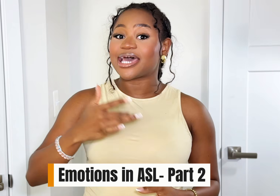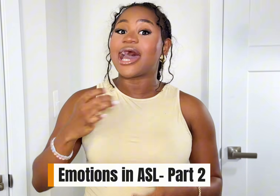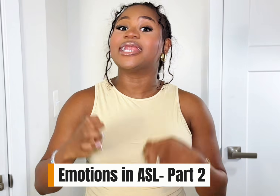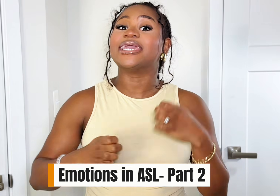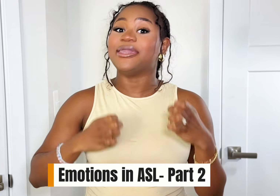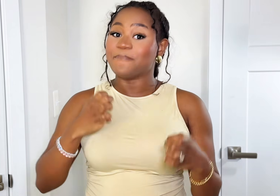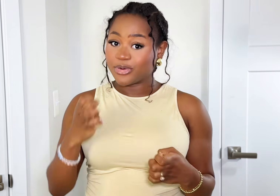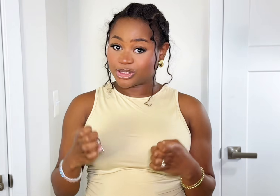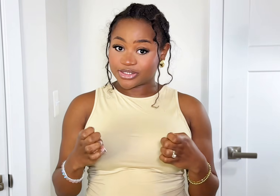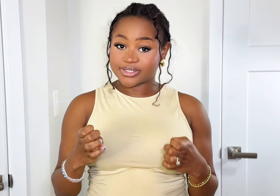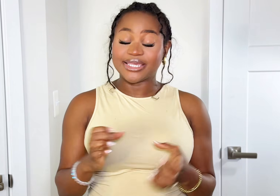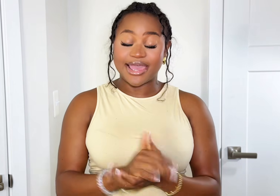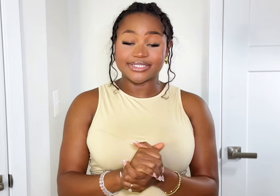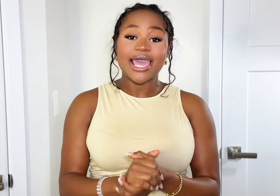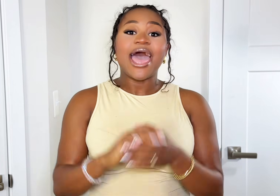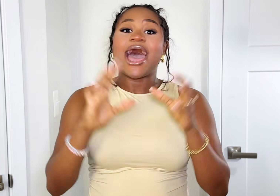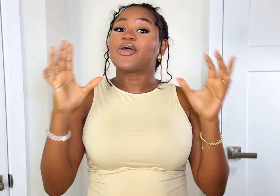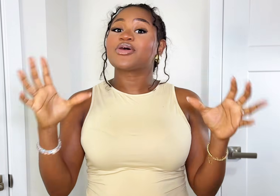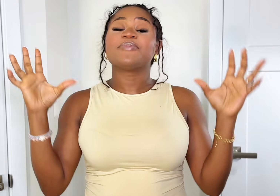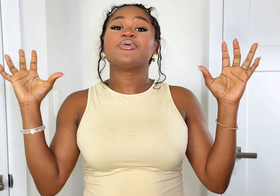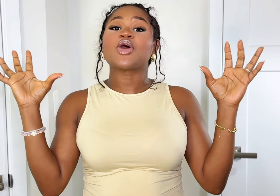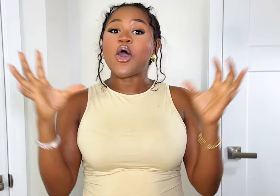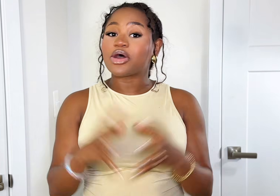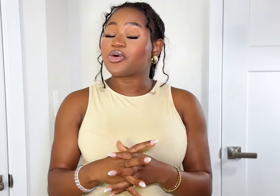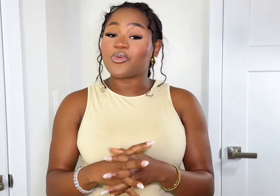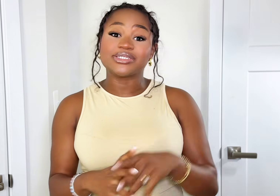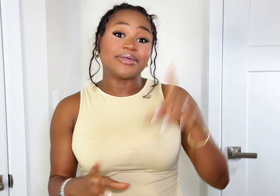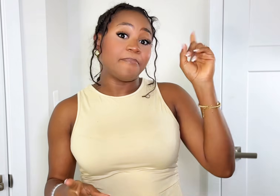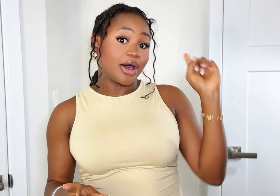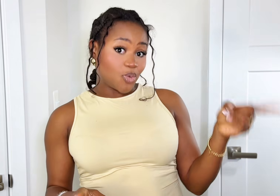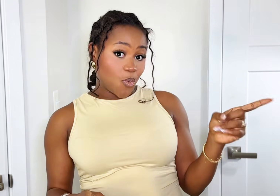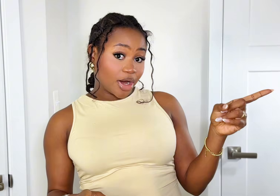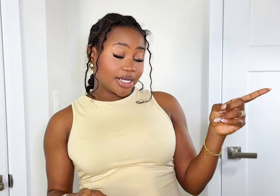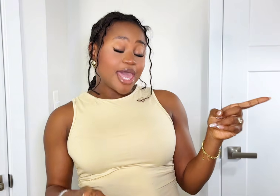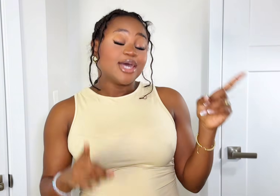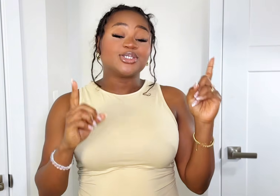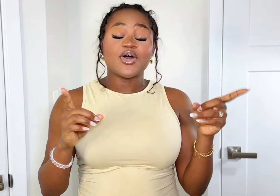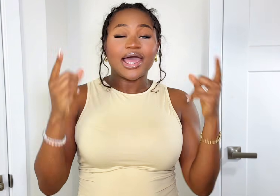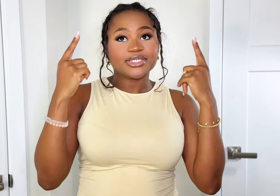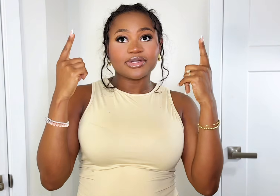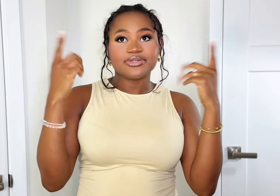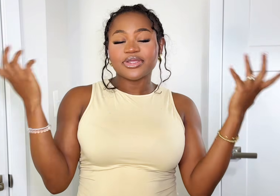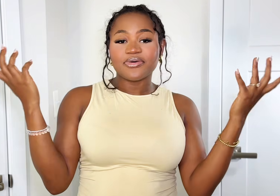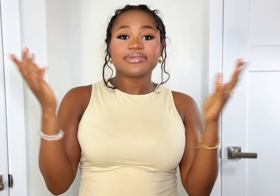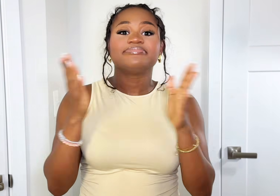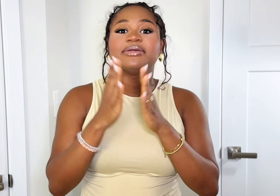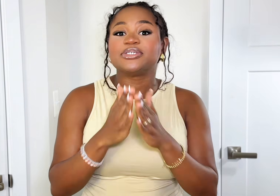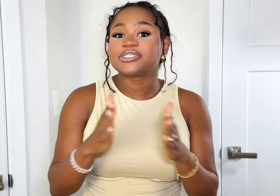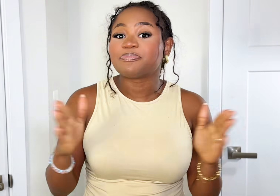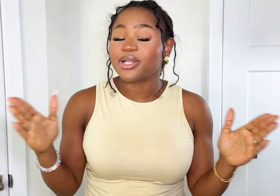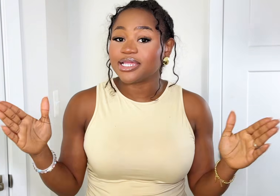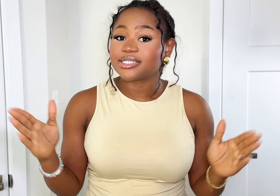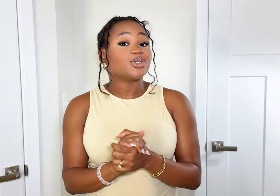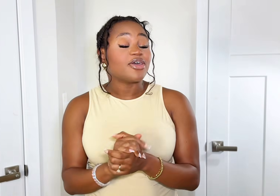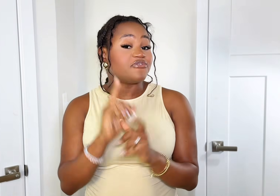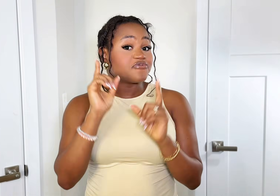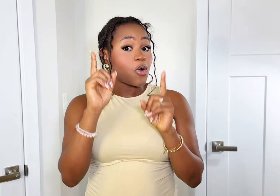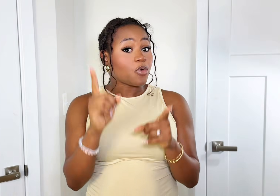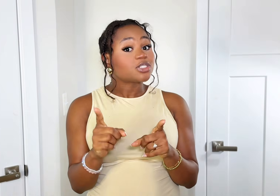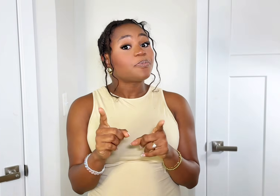and emotions. Yes, I couldn't put all the words in part 1, so I thought, you know what, let me just split it. So if you've not watched part